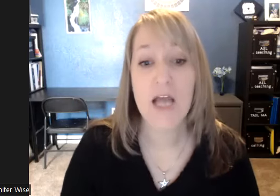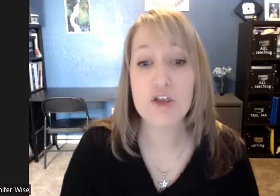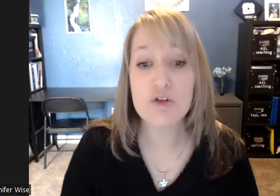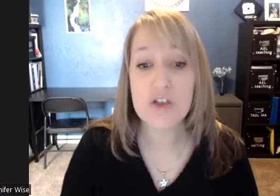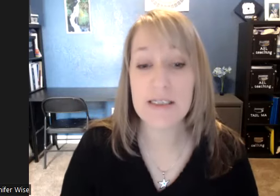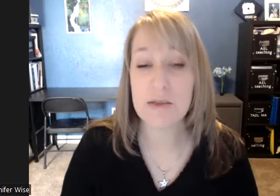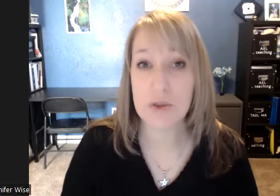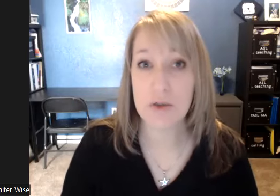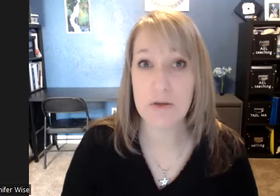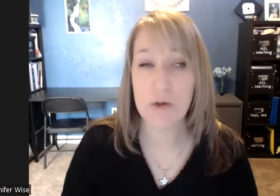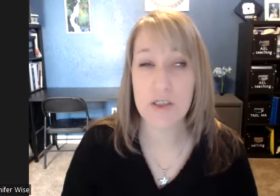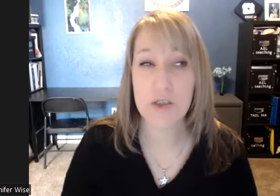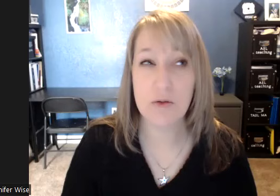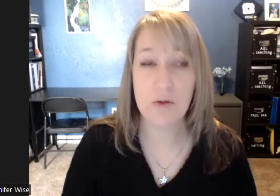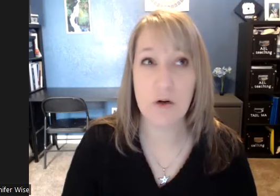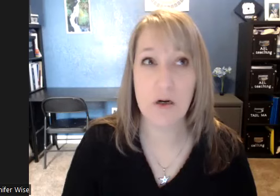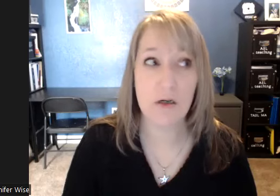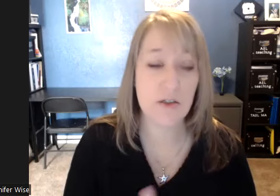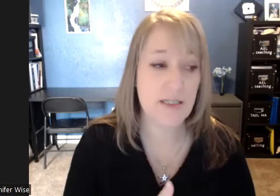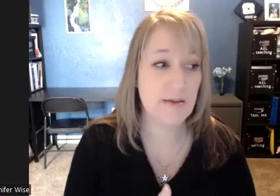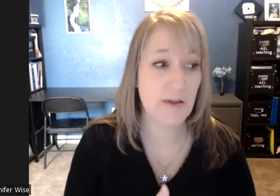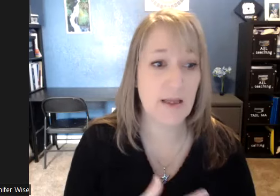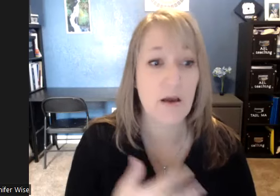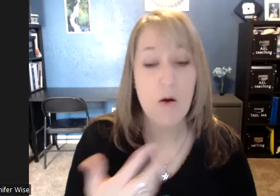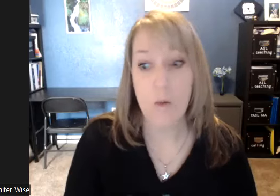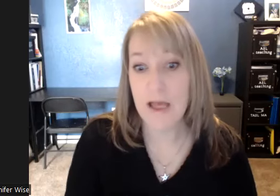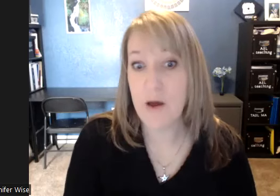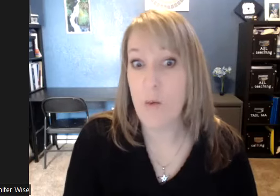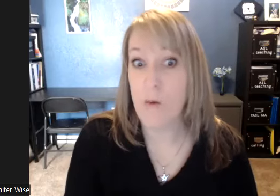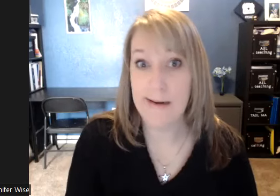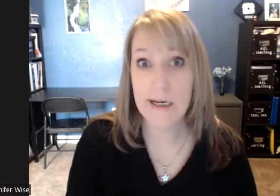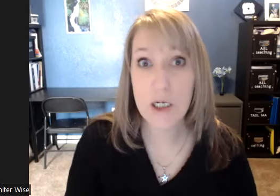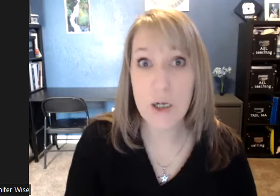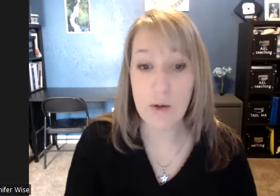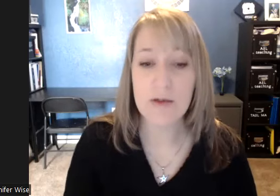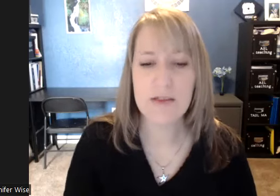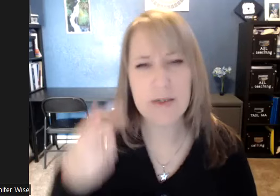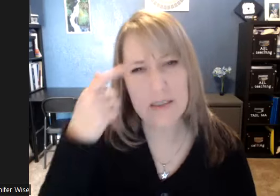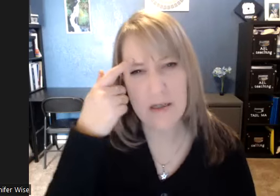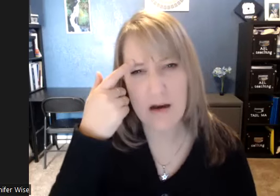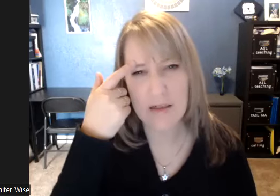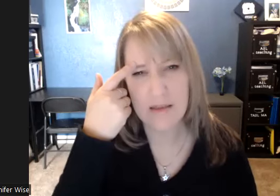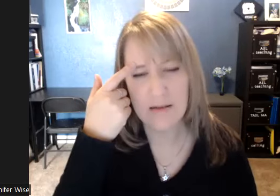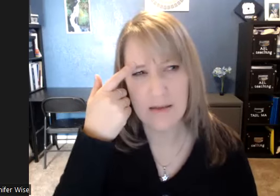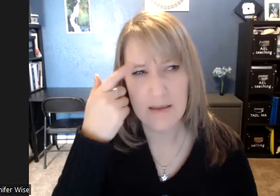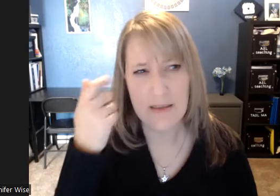And usually it's a rhetorical question, or you're saying something like, well, I thought, why not go? So it's